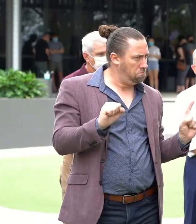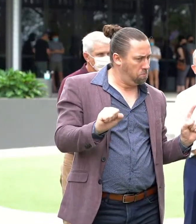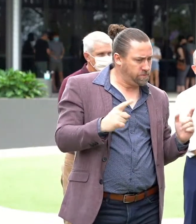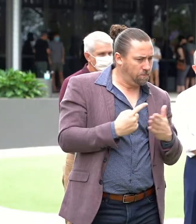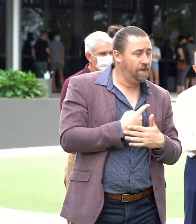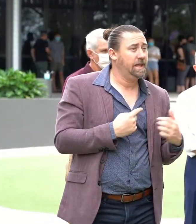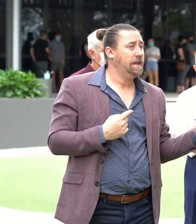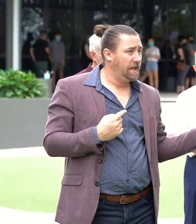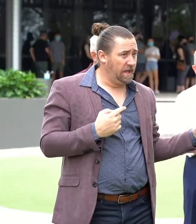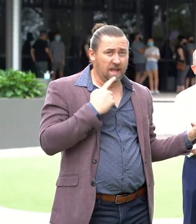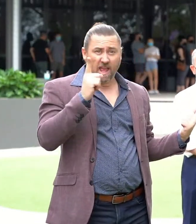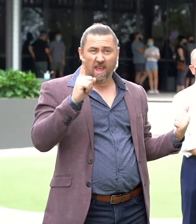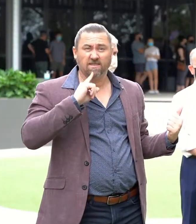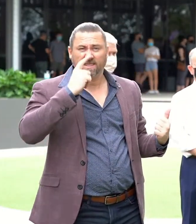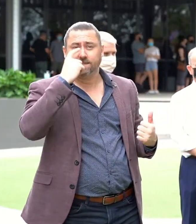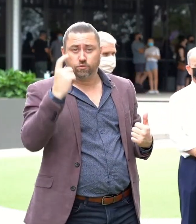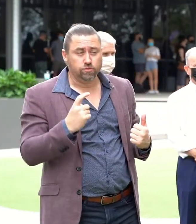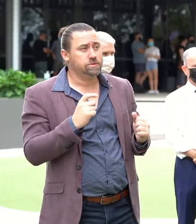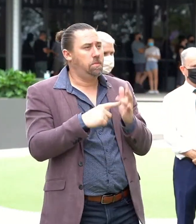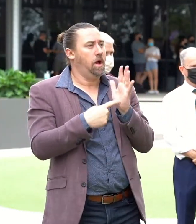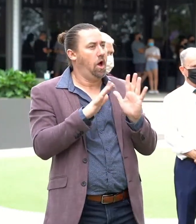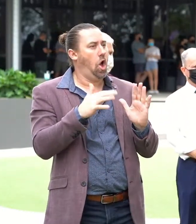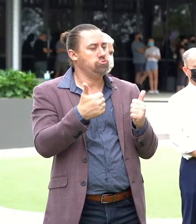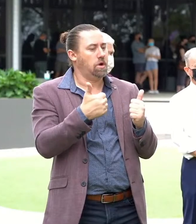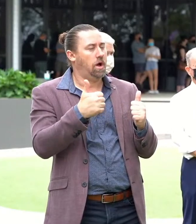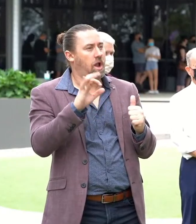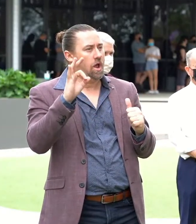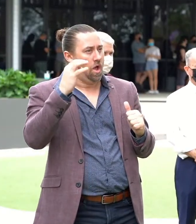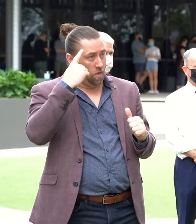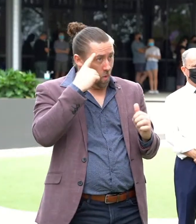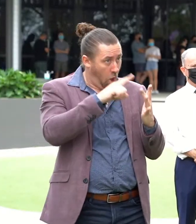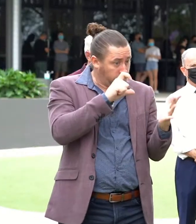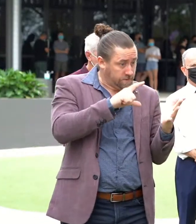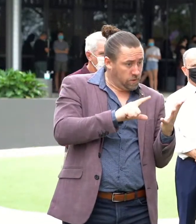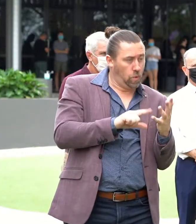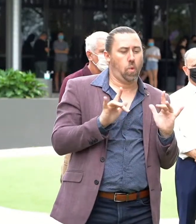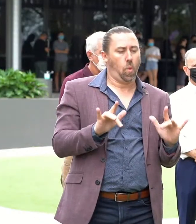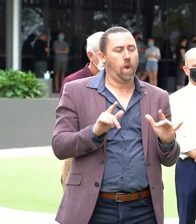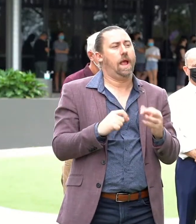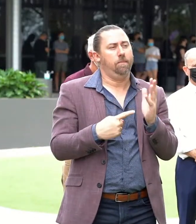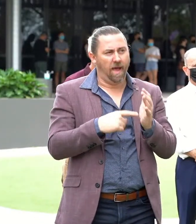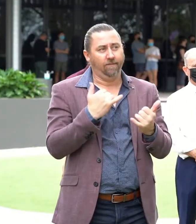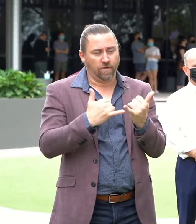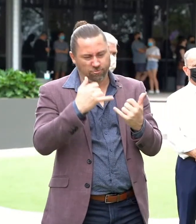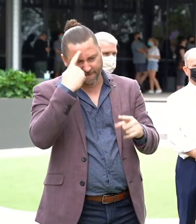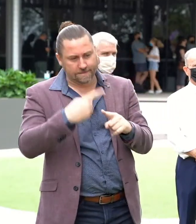Look, I'm advised he's in a serious but stable condition. He's not in intensive care, but he is unwell.